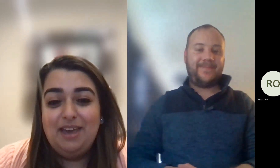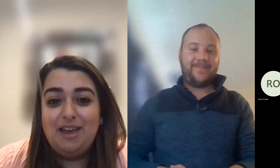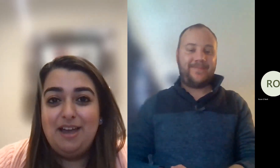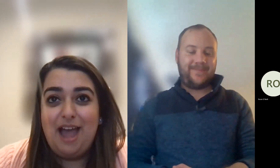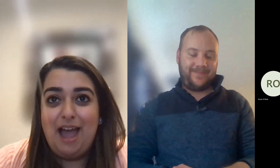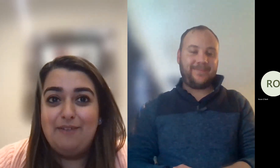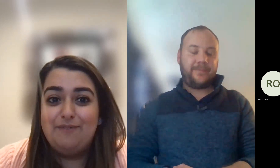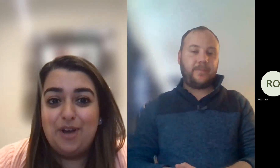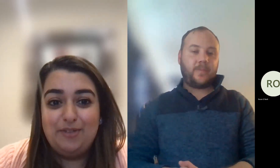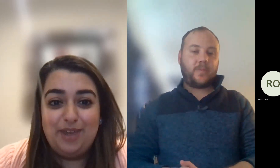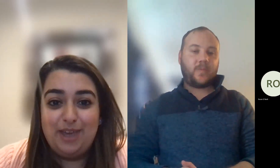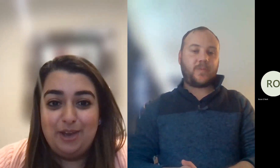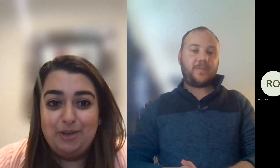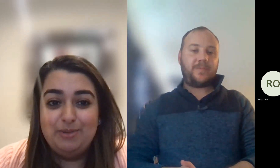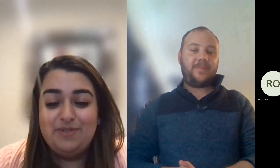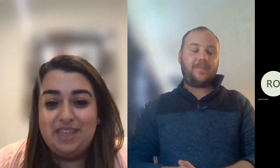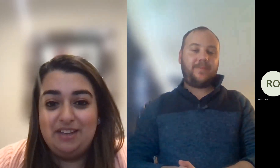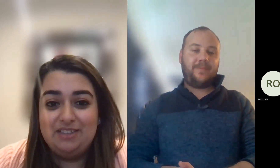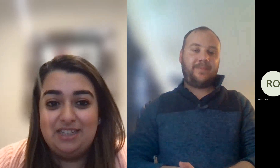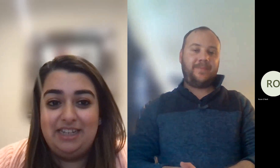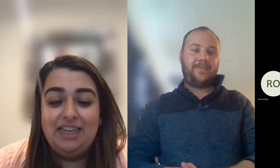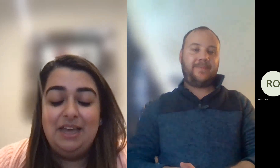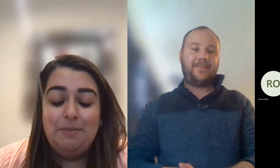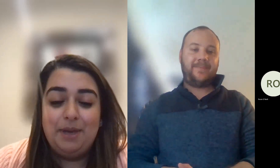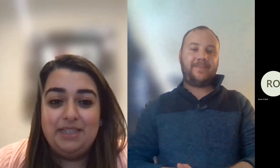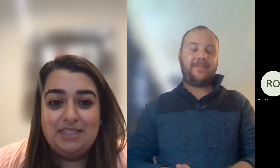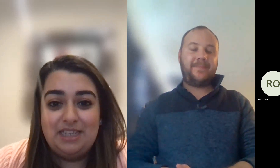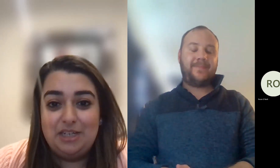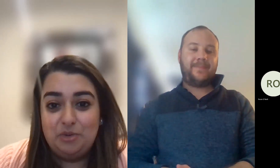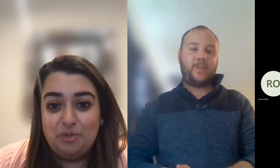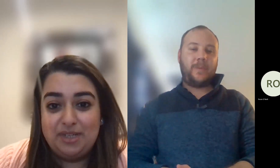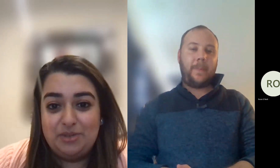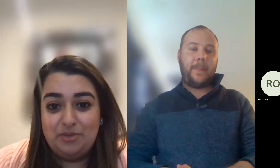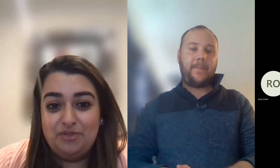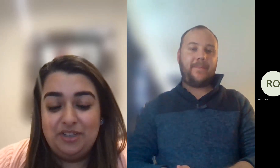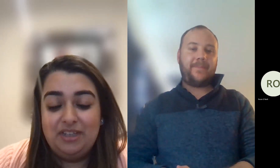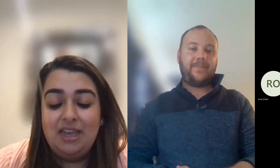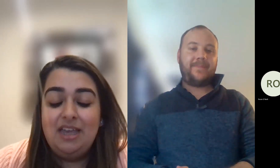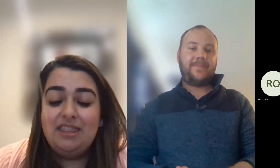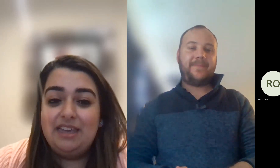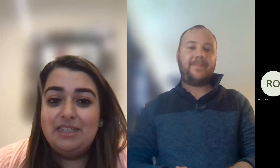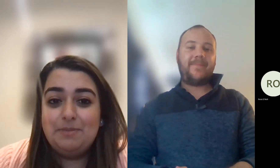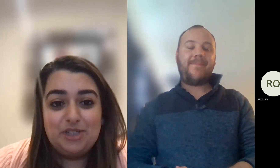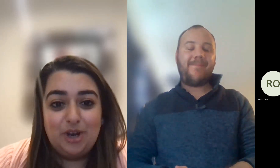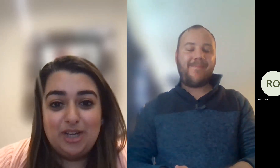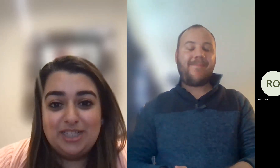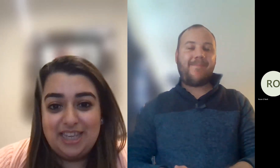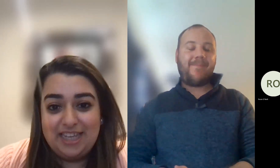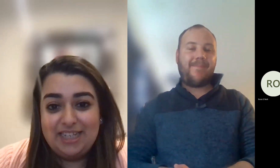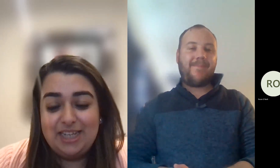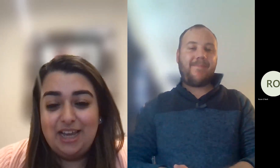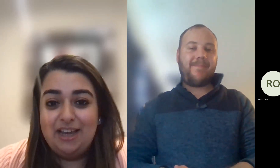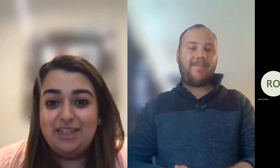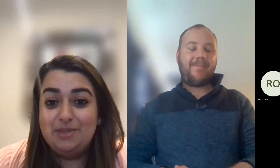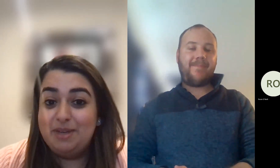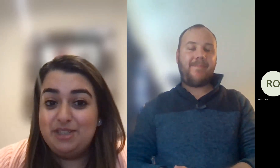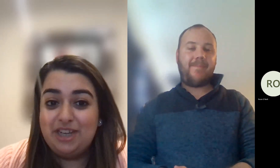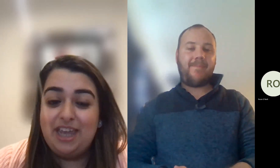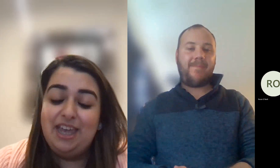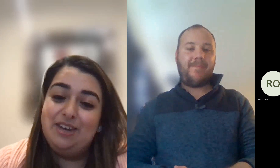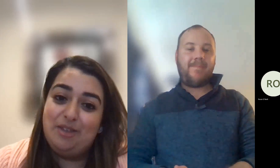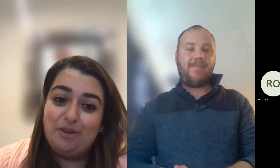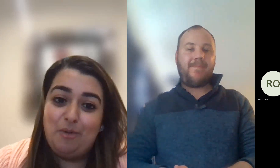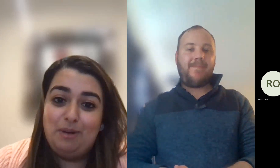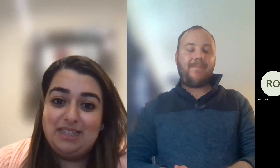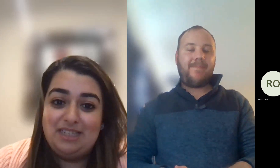Armscare, we have 5 care homes for the elderly based in Northwest Norfolk. They specialise in